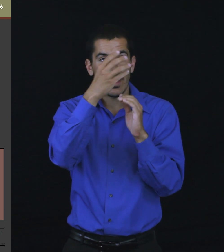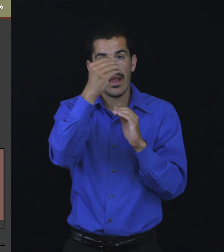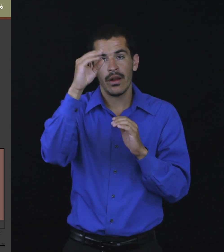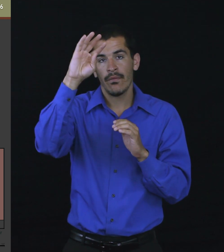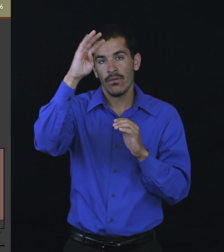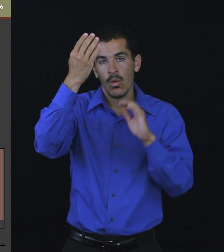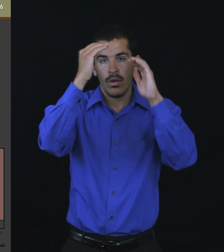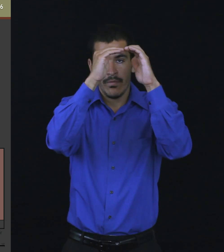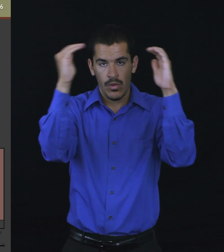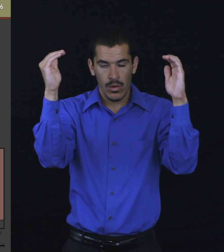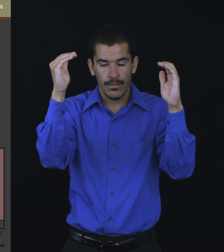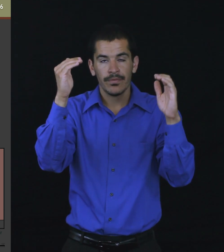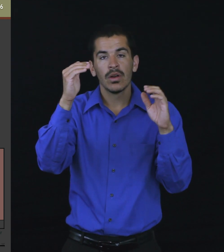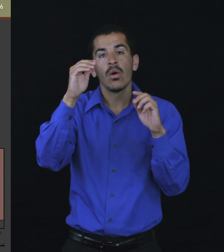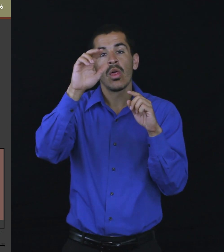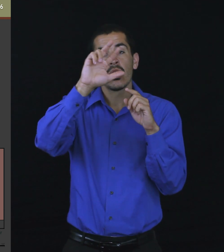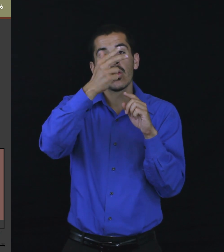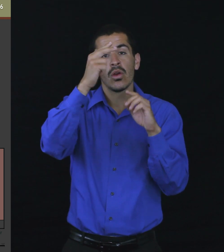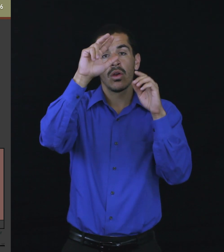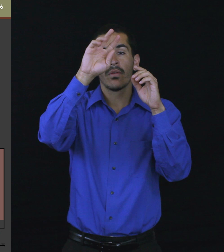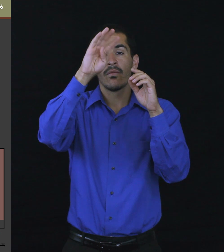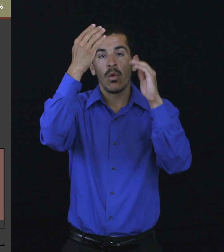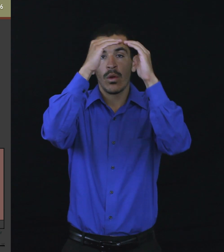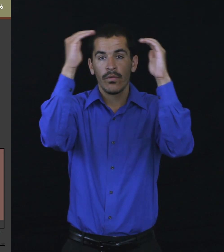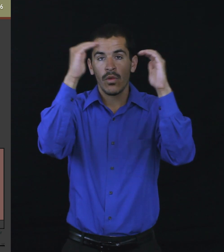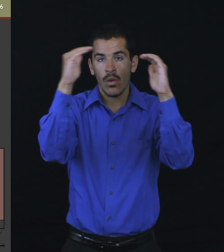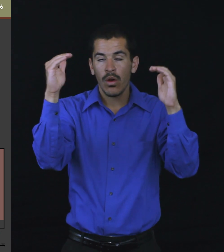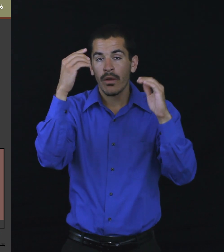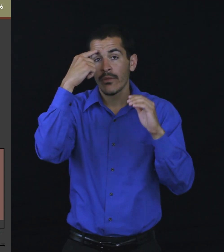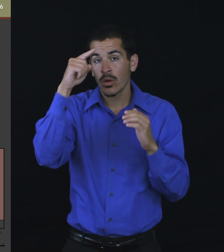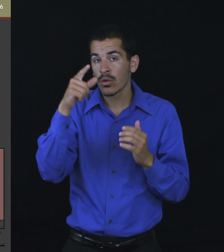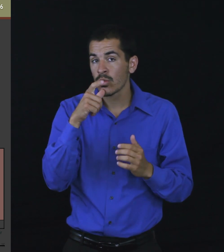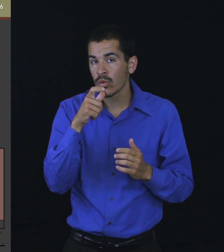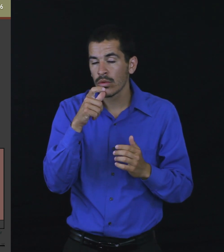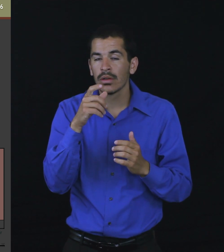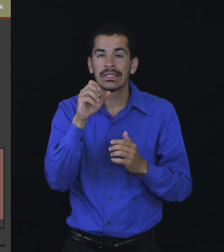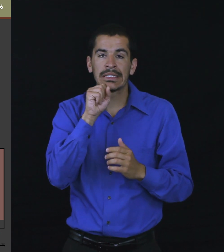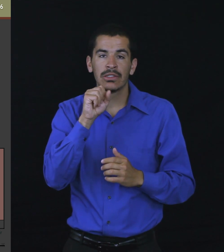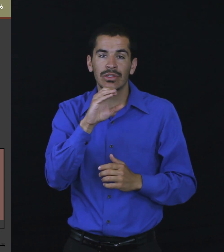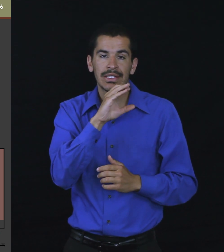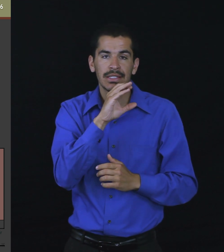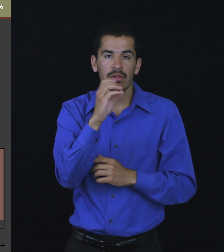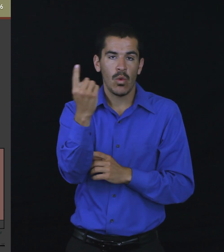These apartments would only be for senior citizens.